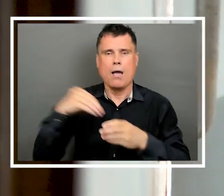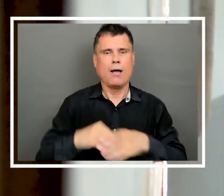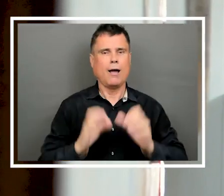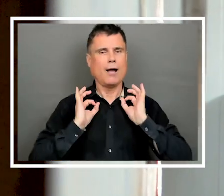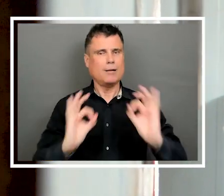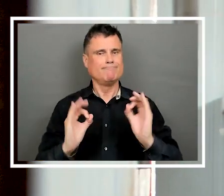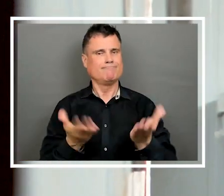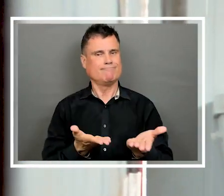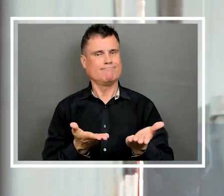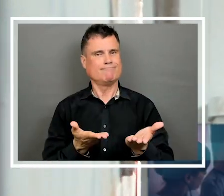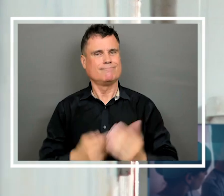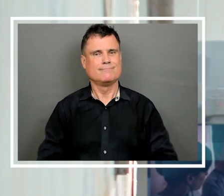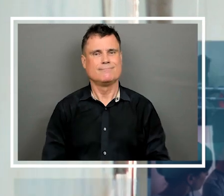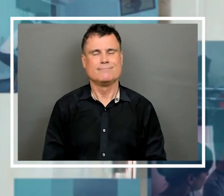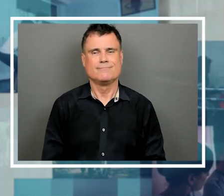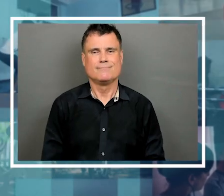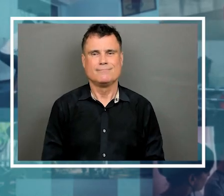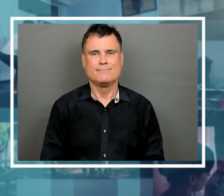were great.